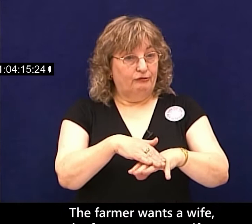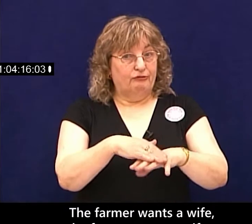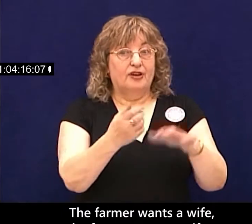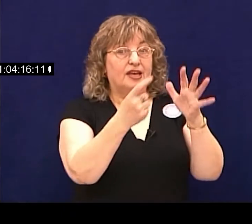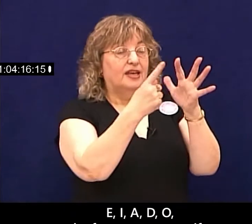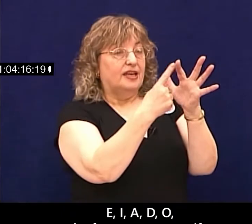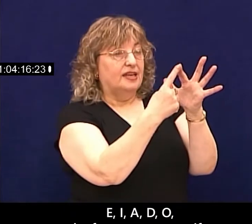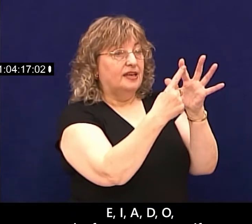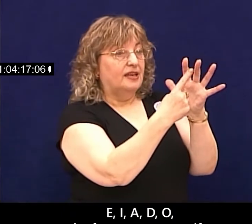wife.